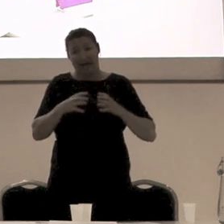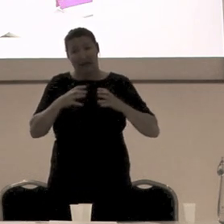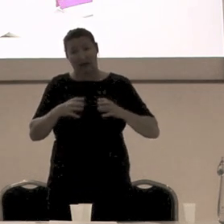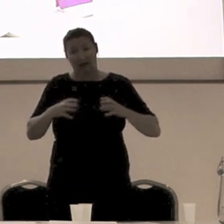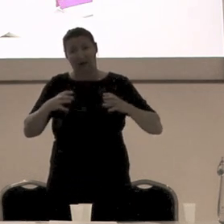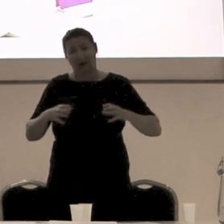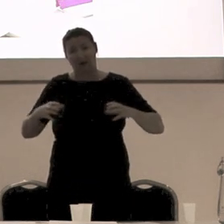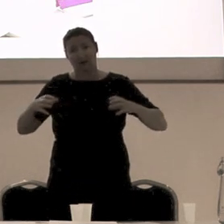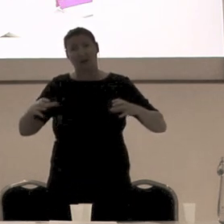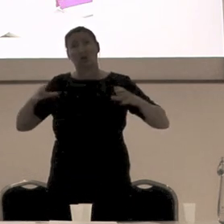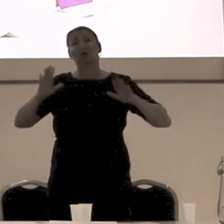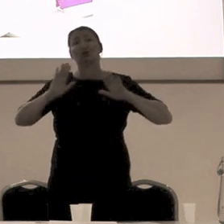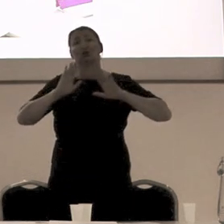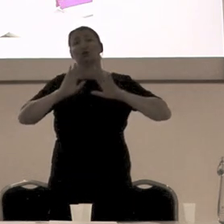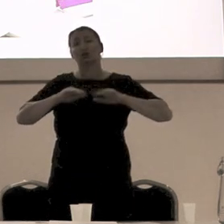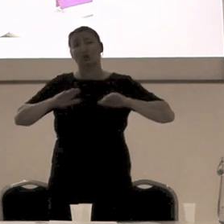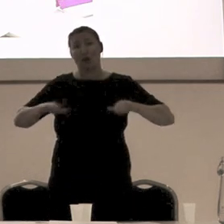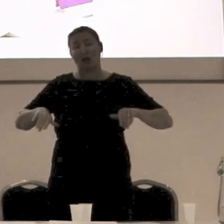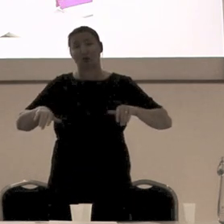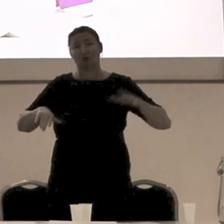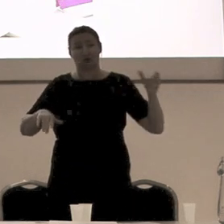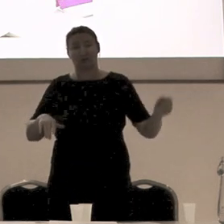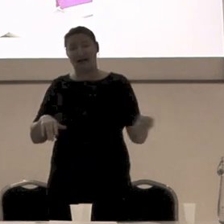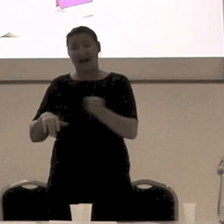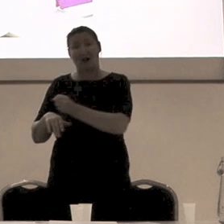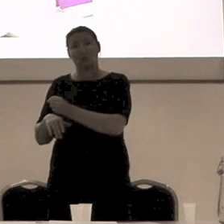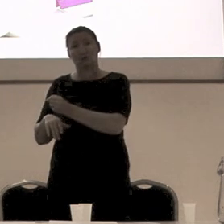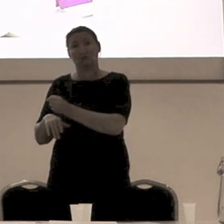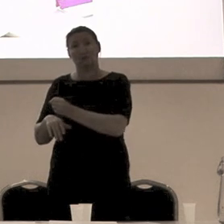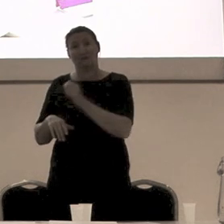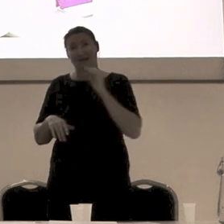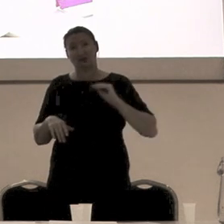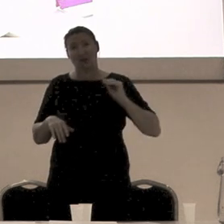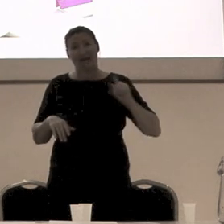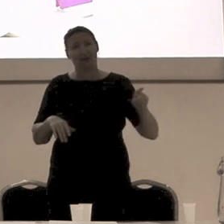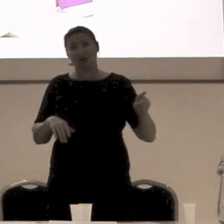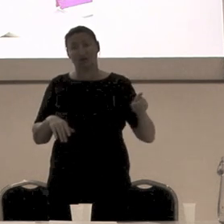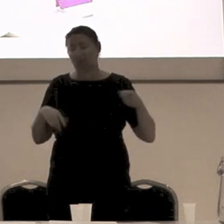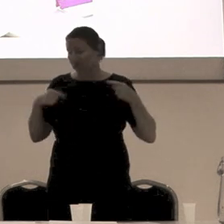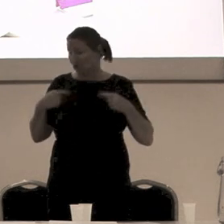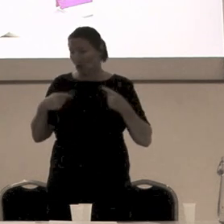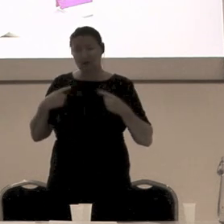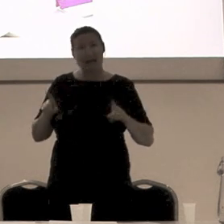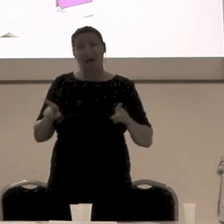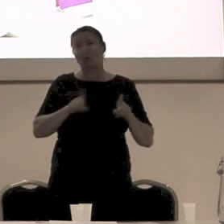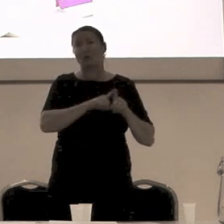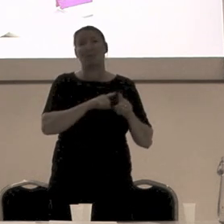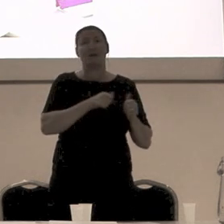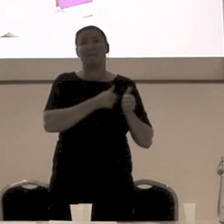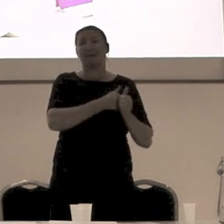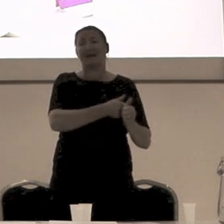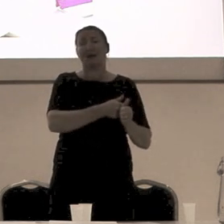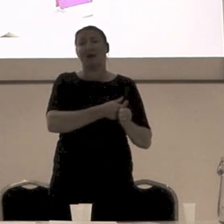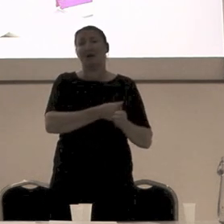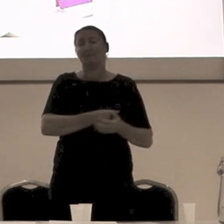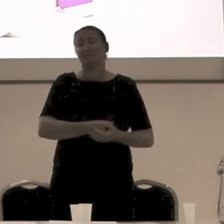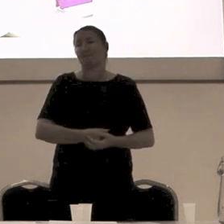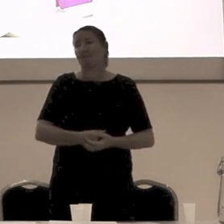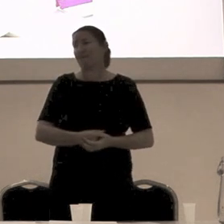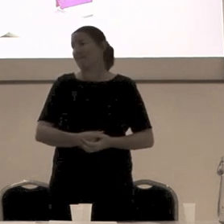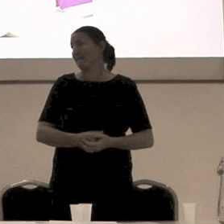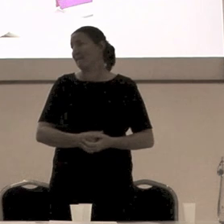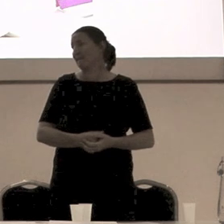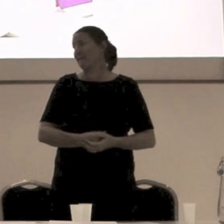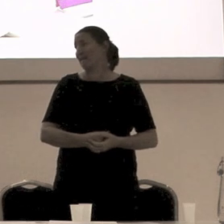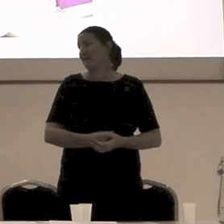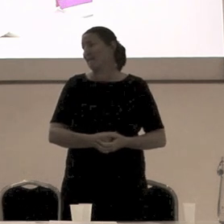in the numbers of children who it is deemed cannot be educated with their peers in mainstream schools. And I have to say, it is